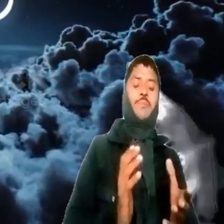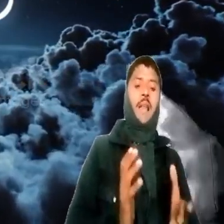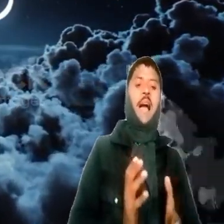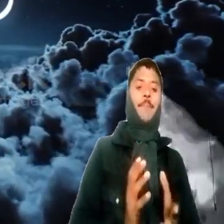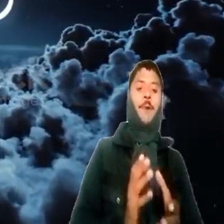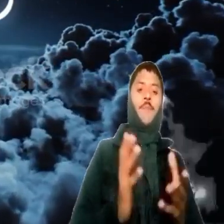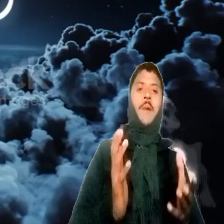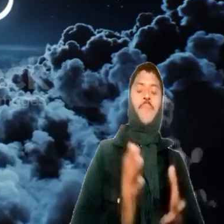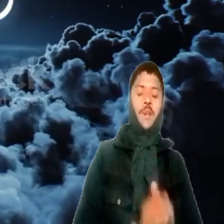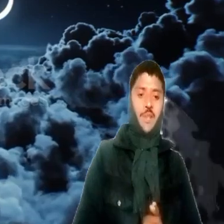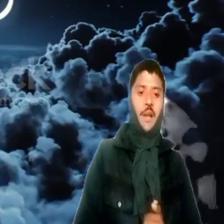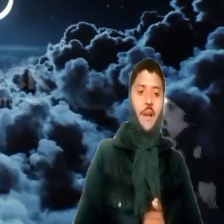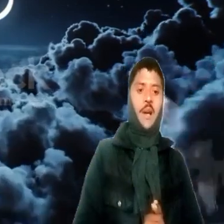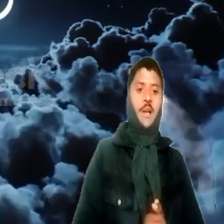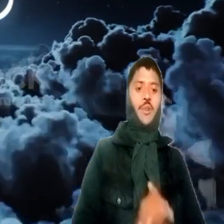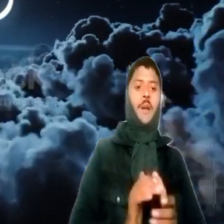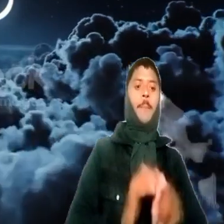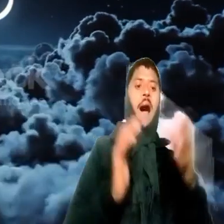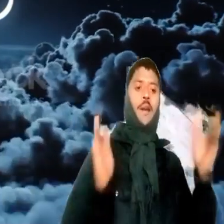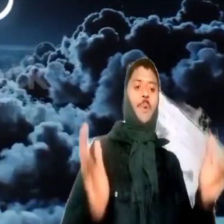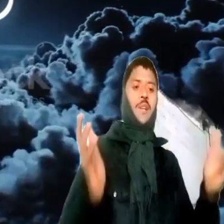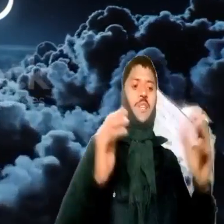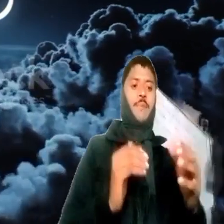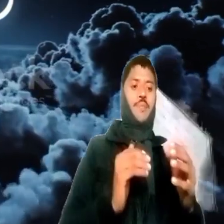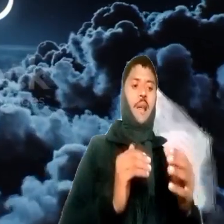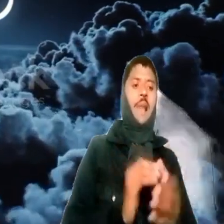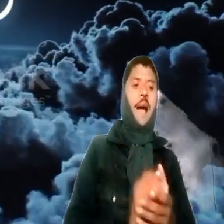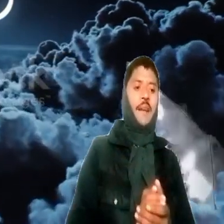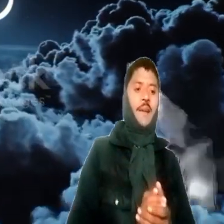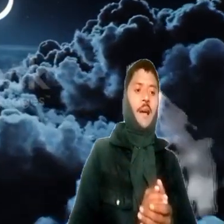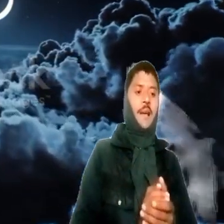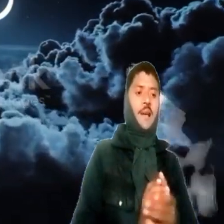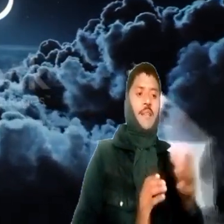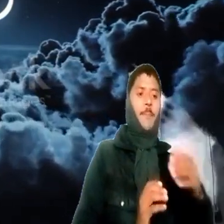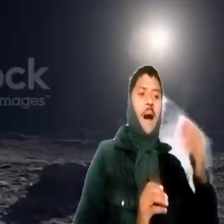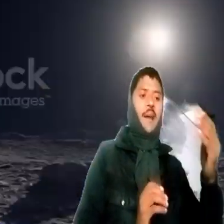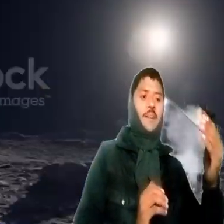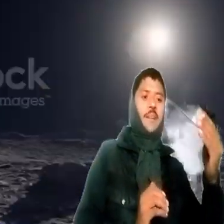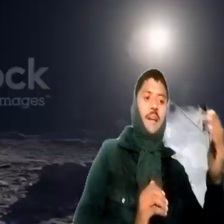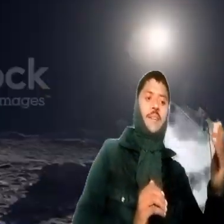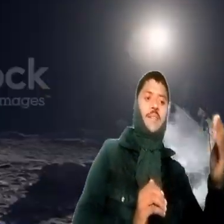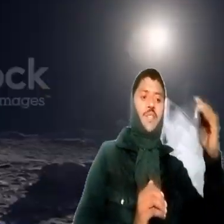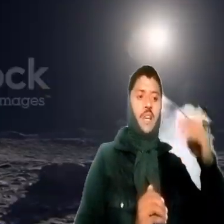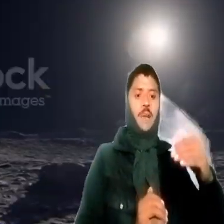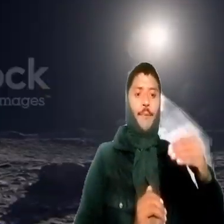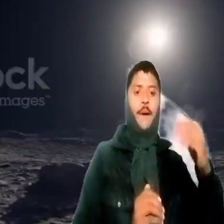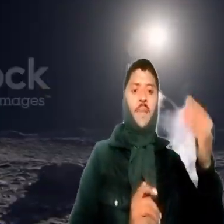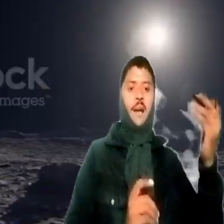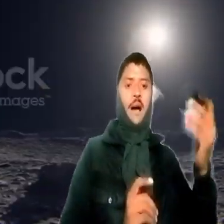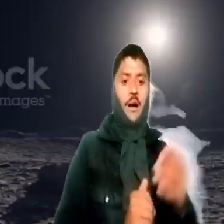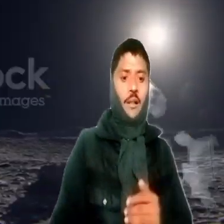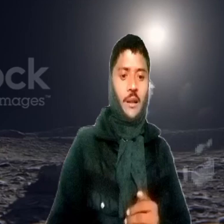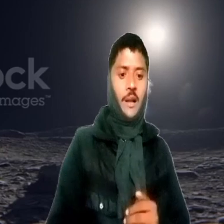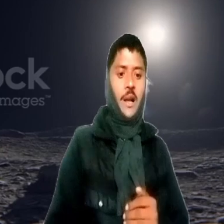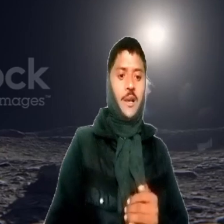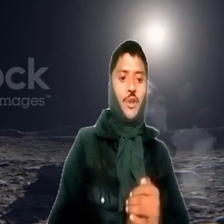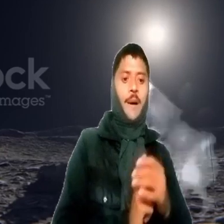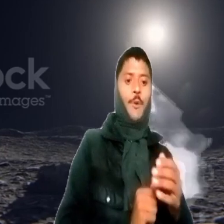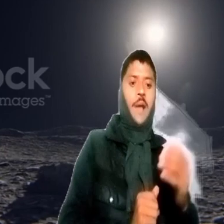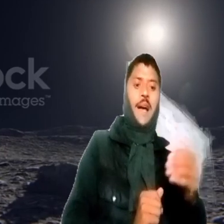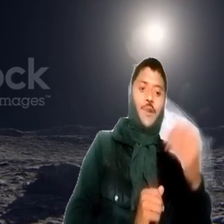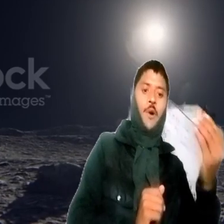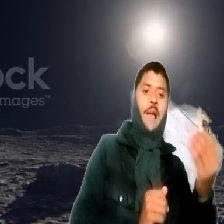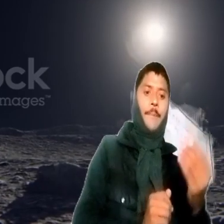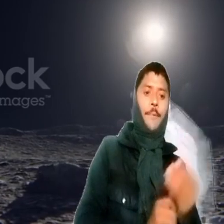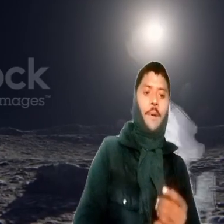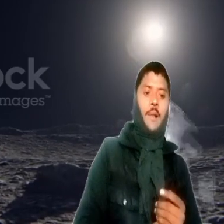it receives light from the sun. So the part which receives sunlight is the part that is seen from the earth.